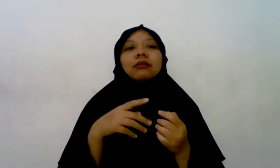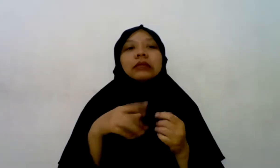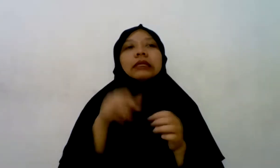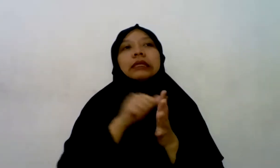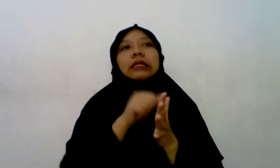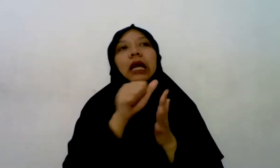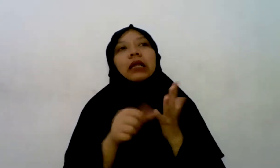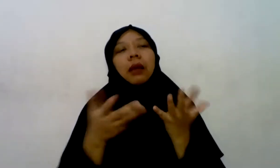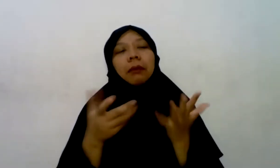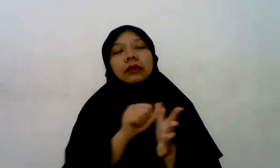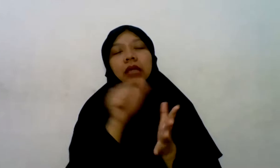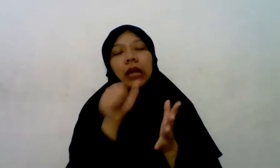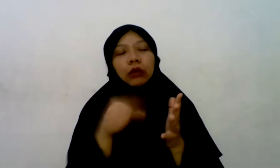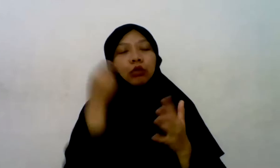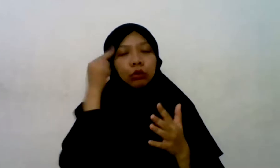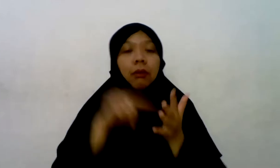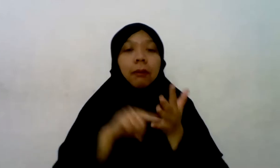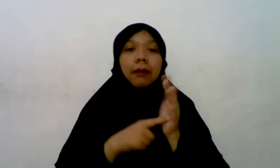like that. So, and